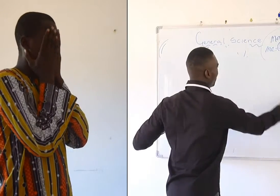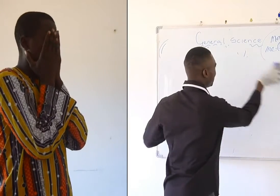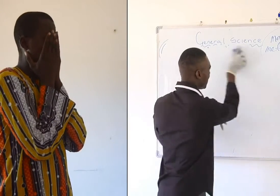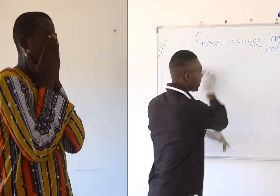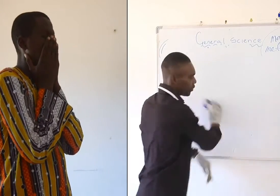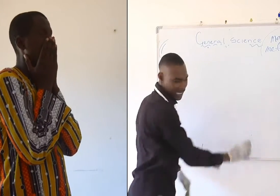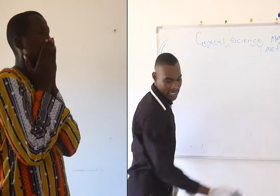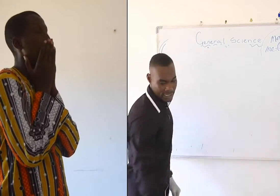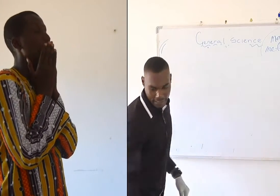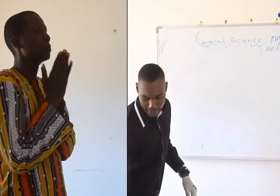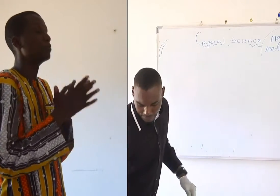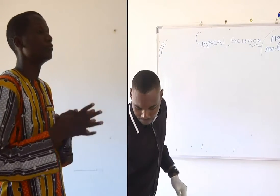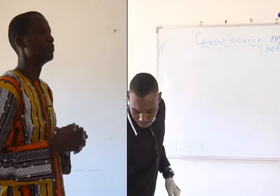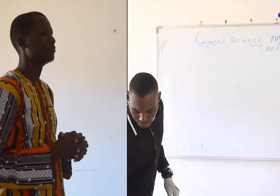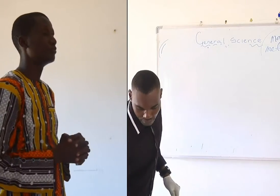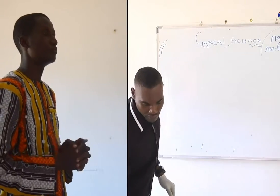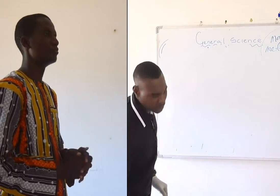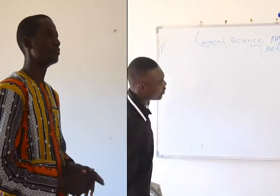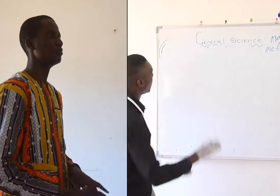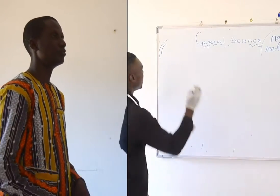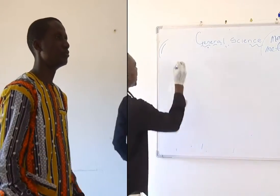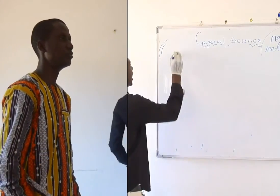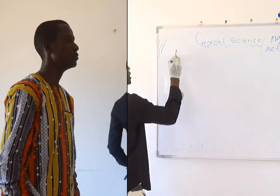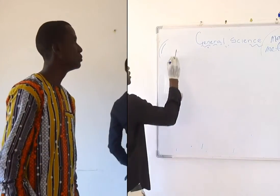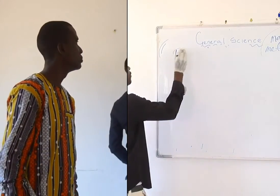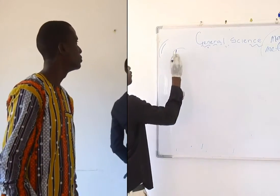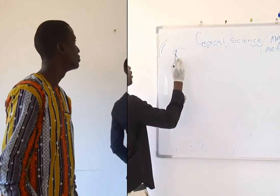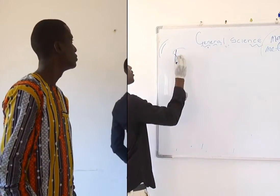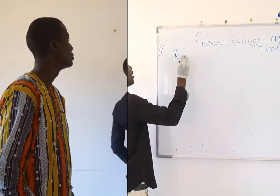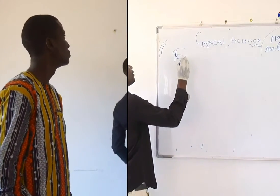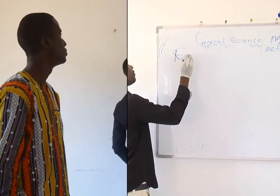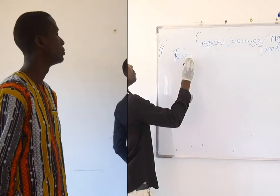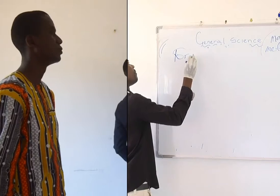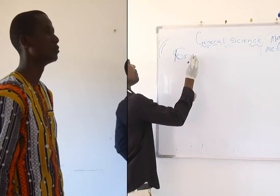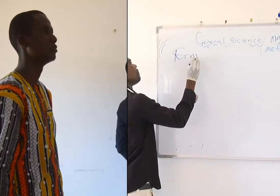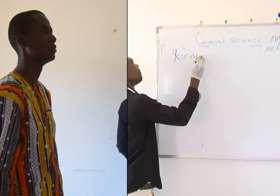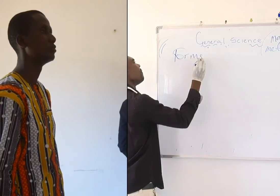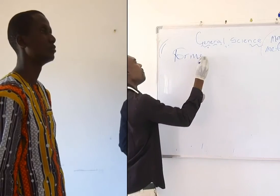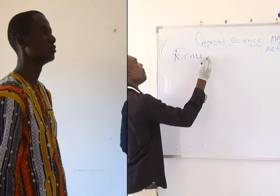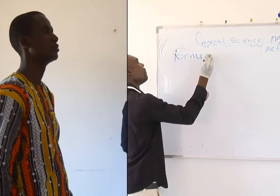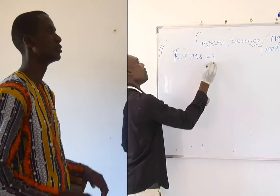Forms of bases or alkalis. We call this as forms of